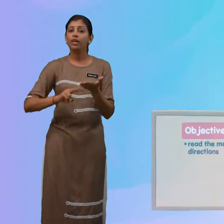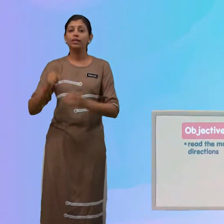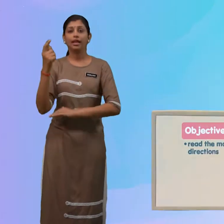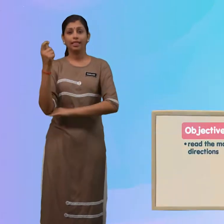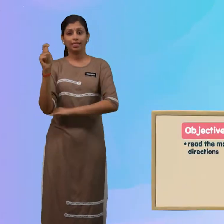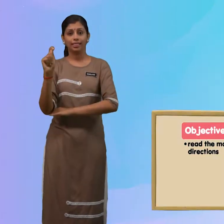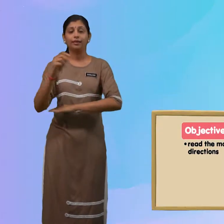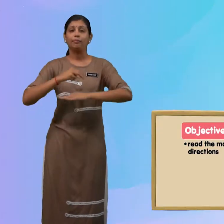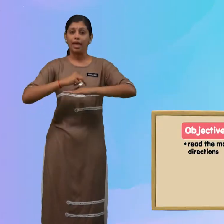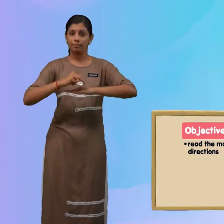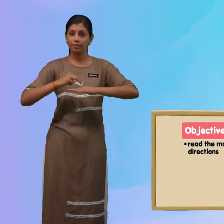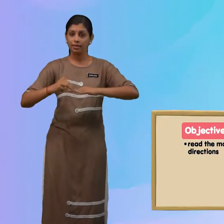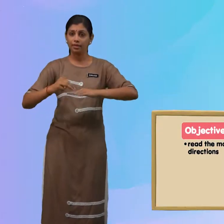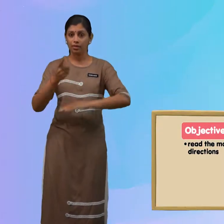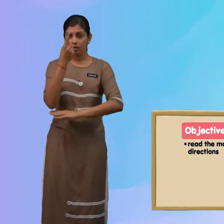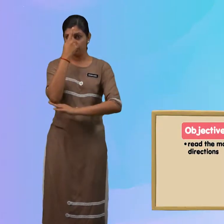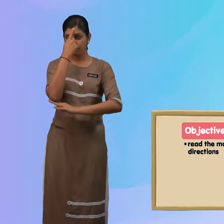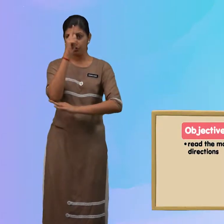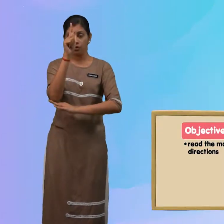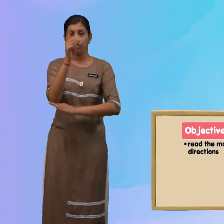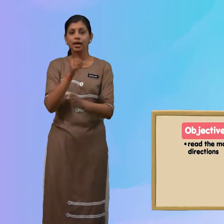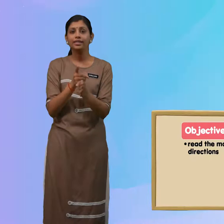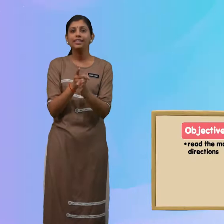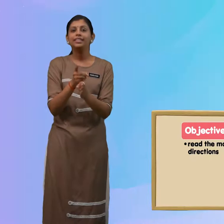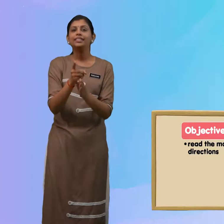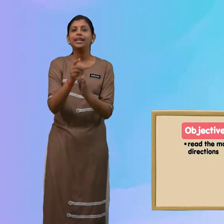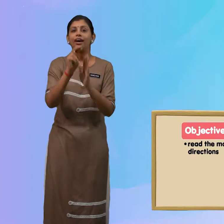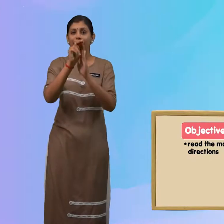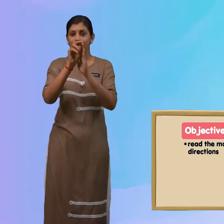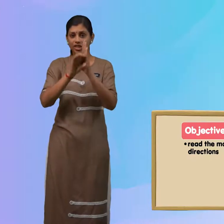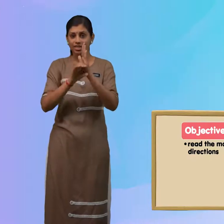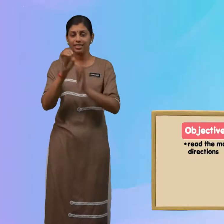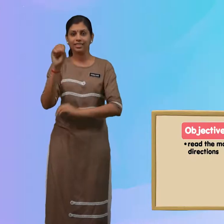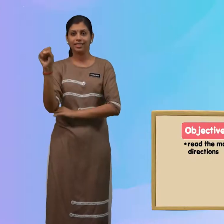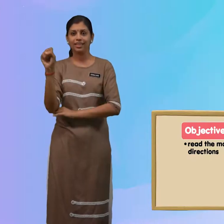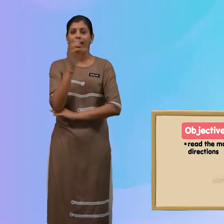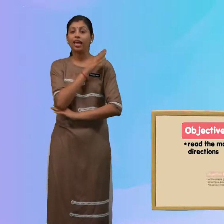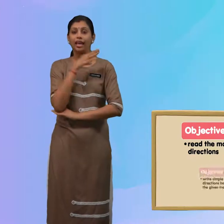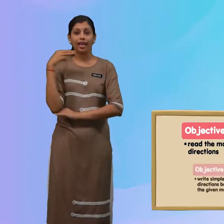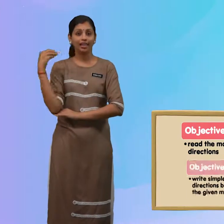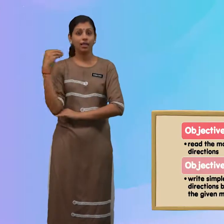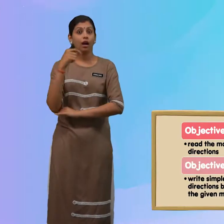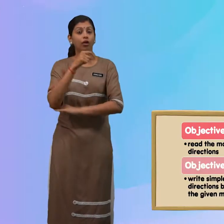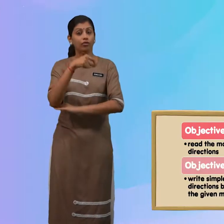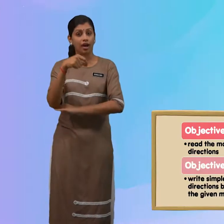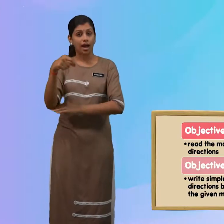read the map for directions and